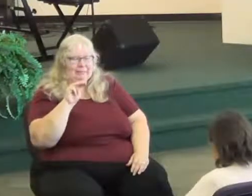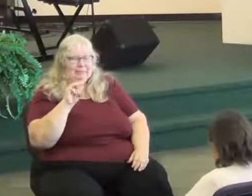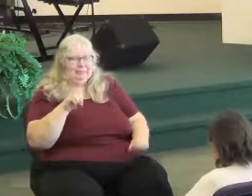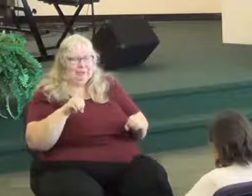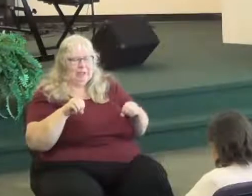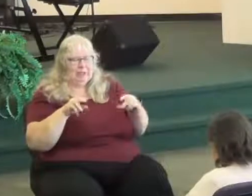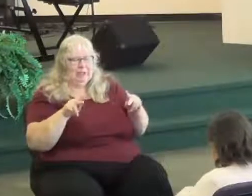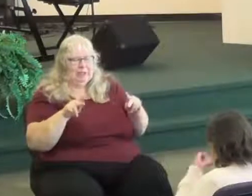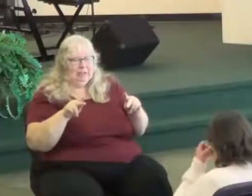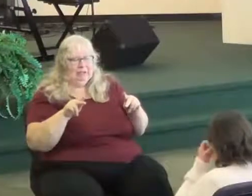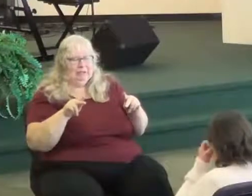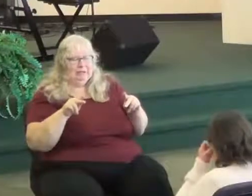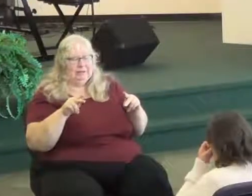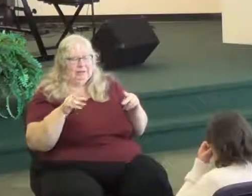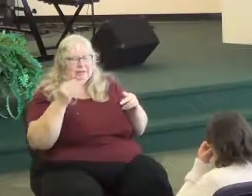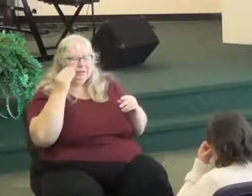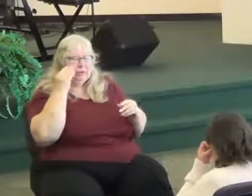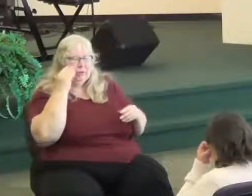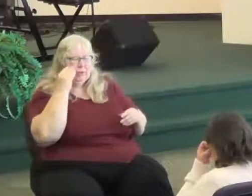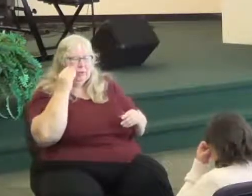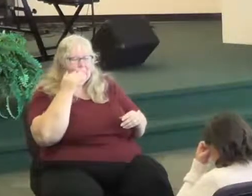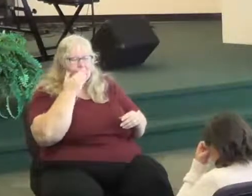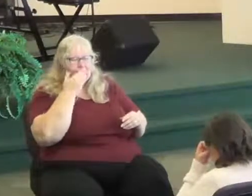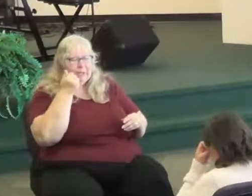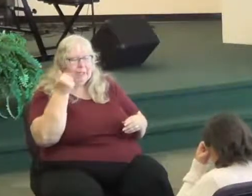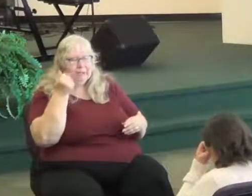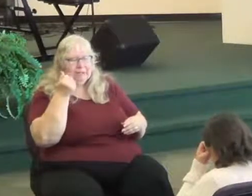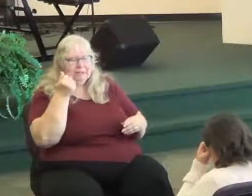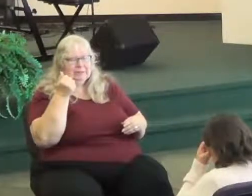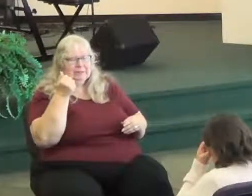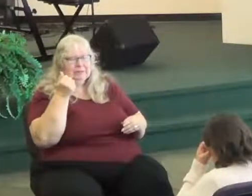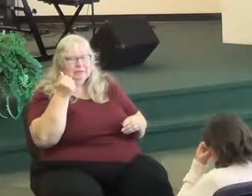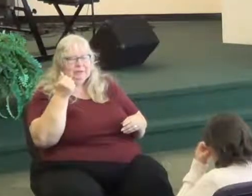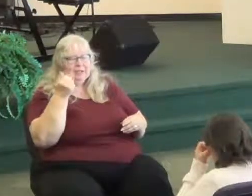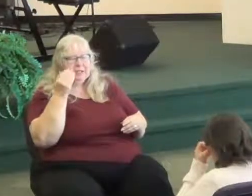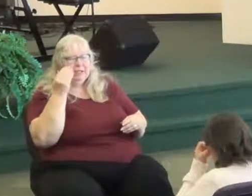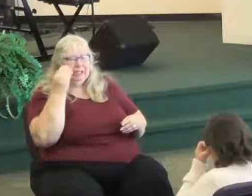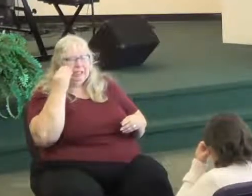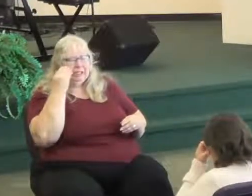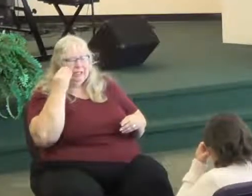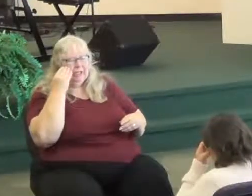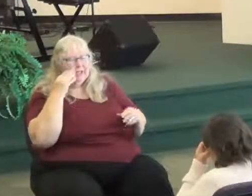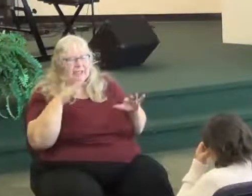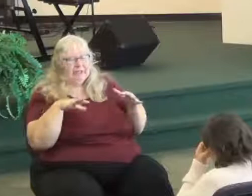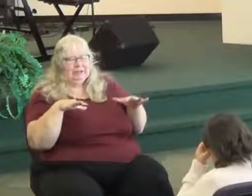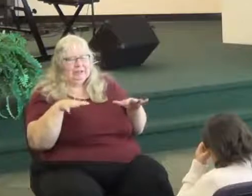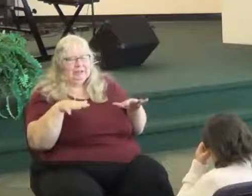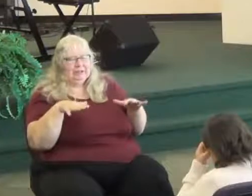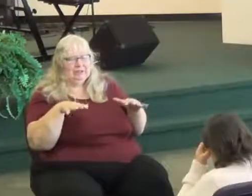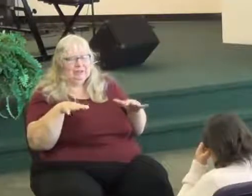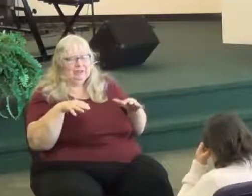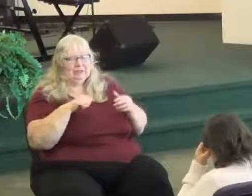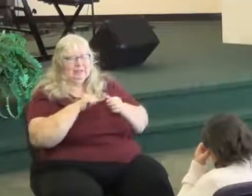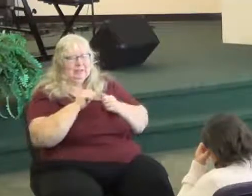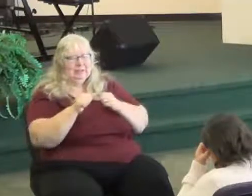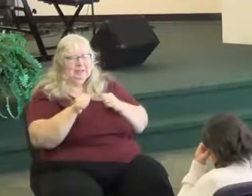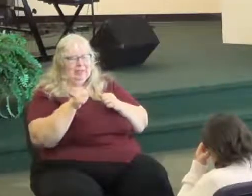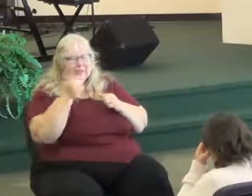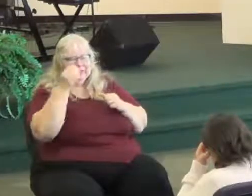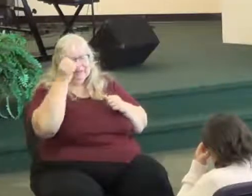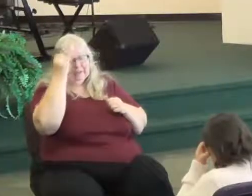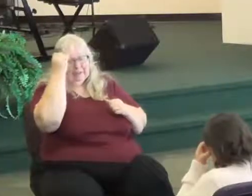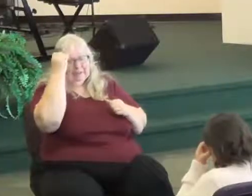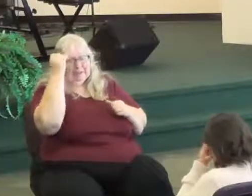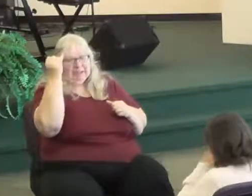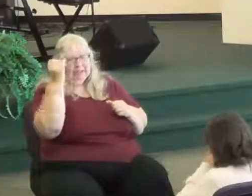to get to know him closer and better. Lord, I'm sure he's got nerves that are just beyond imagination right